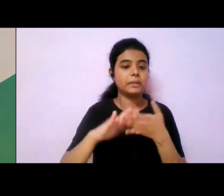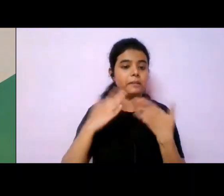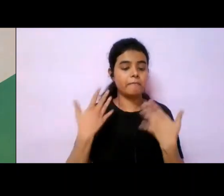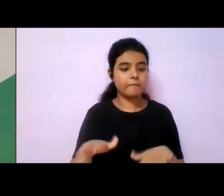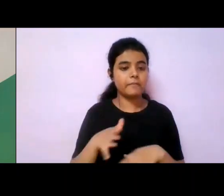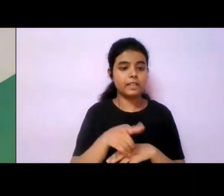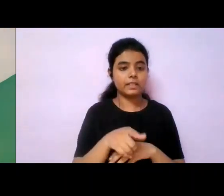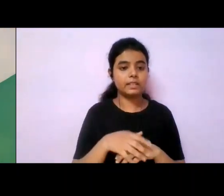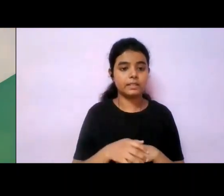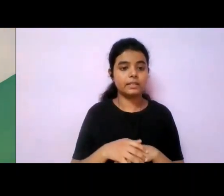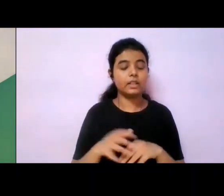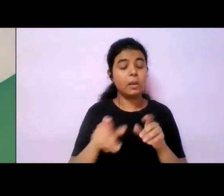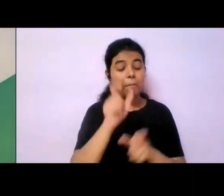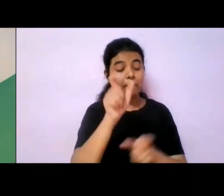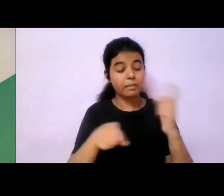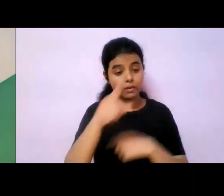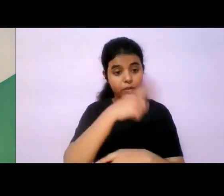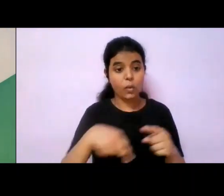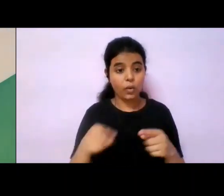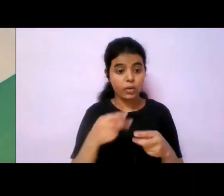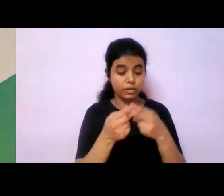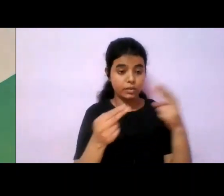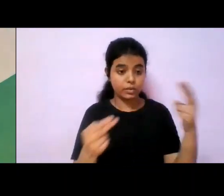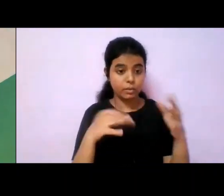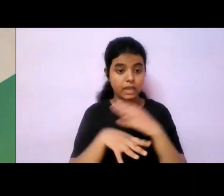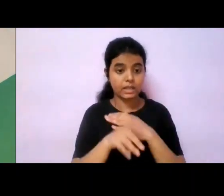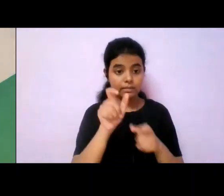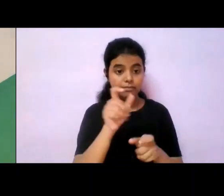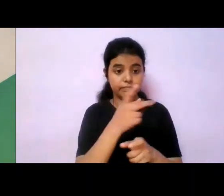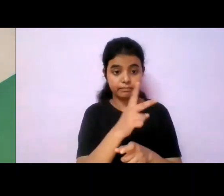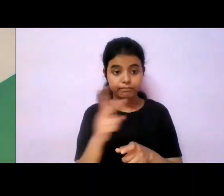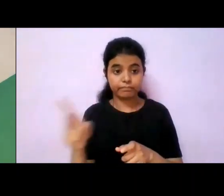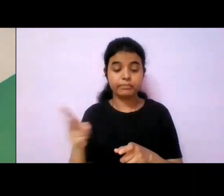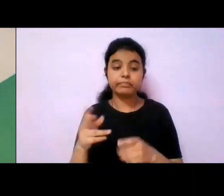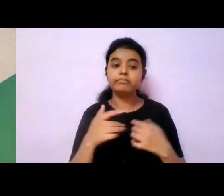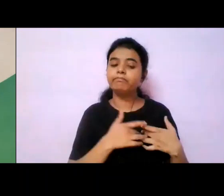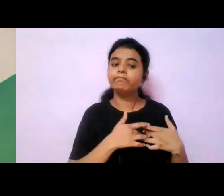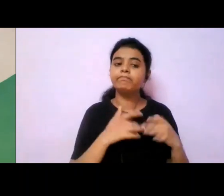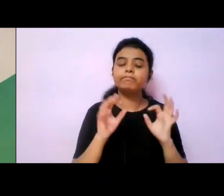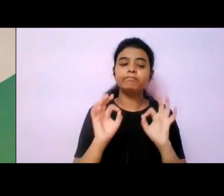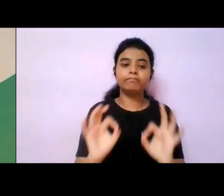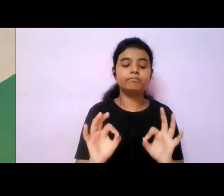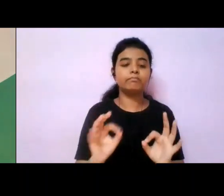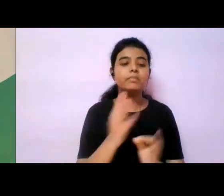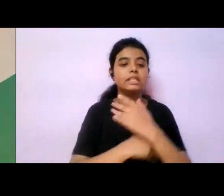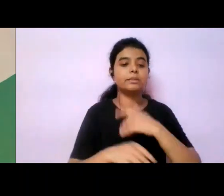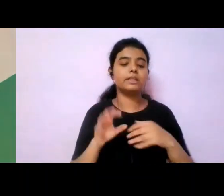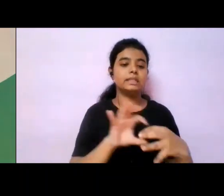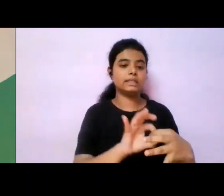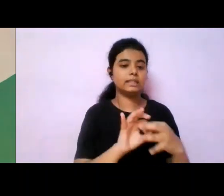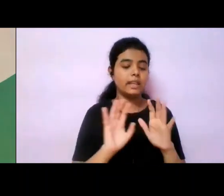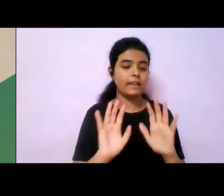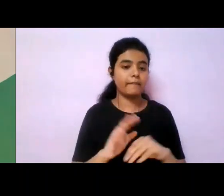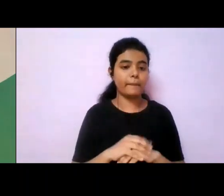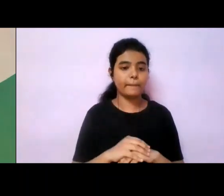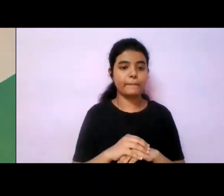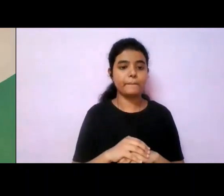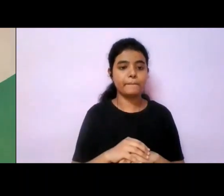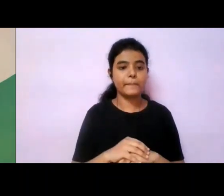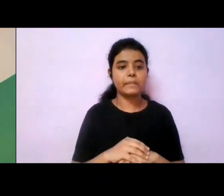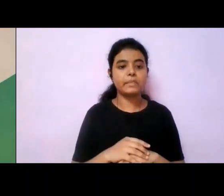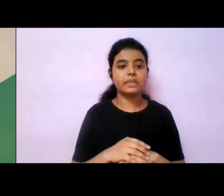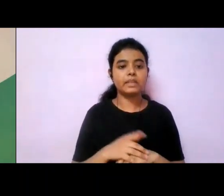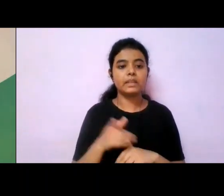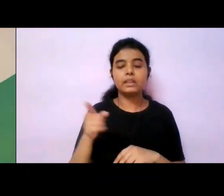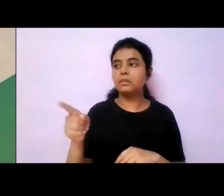All of these people outside of the group will be known as people with intellectual disabilities. In the group, they're known by